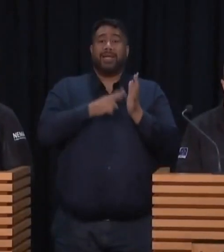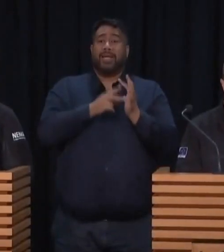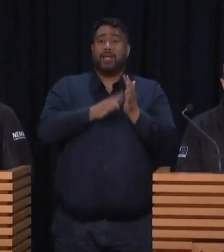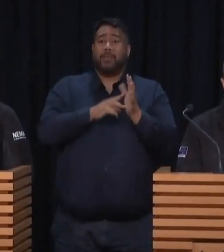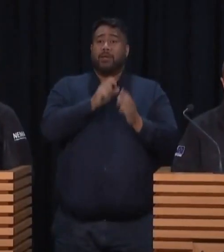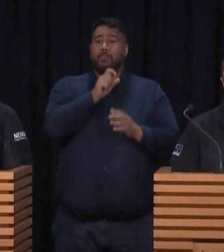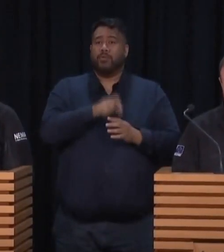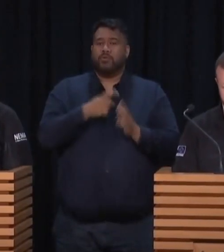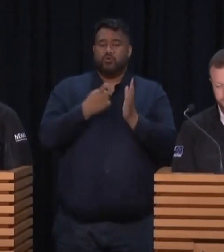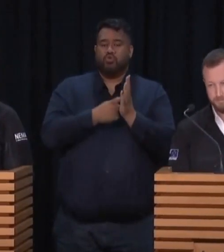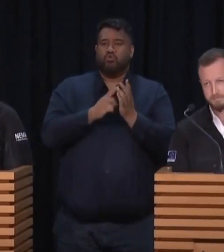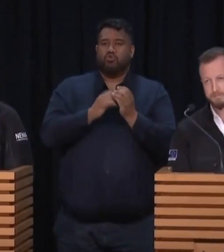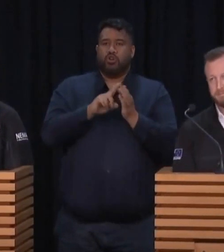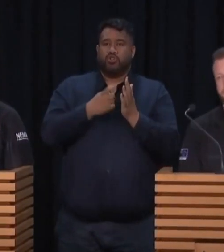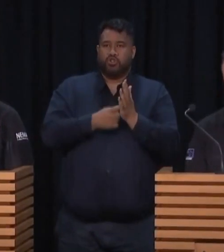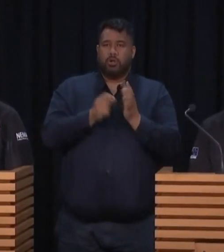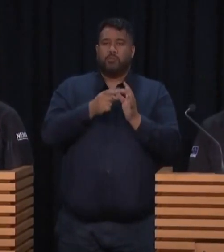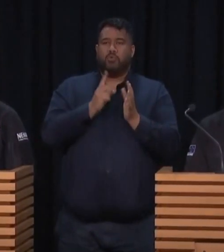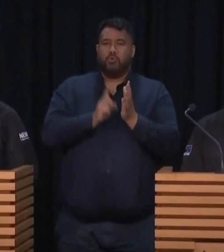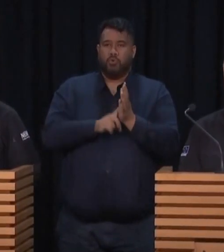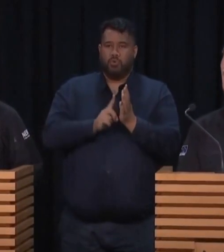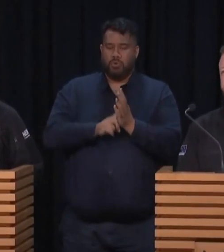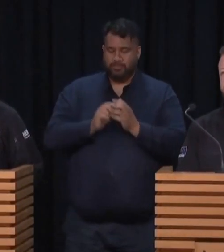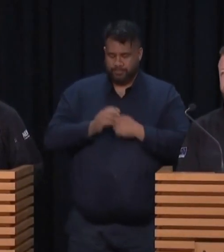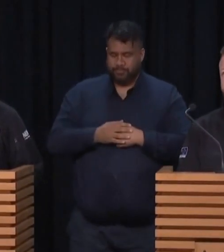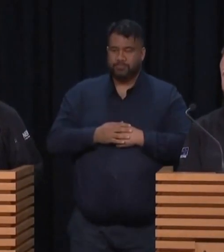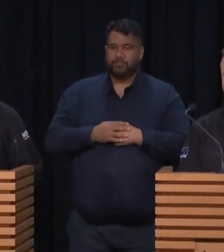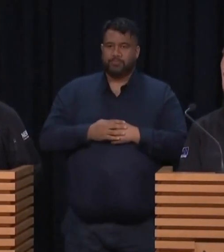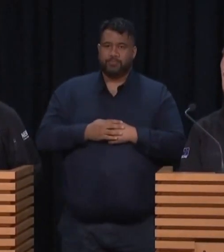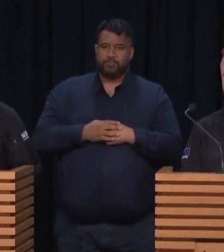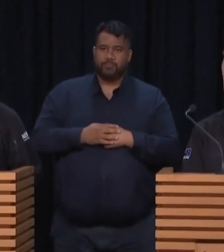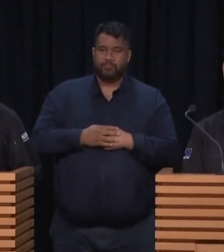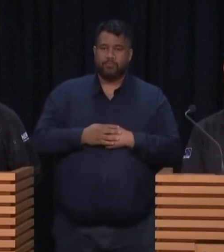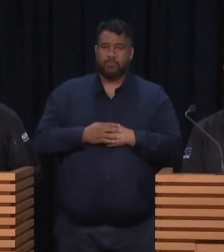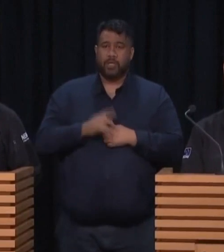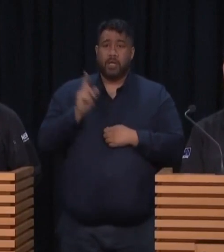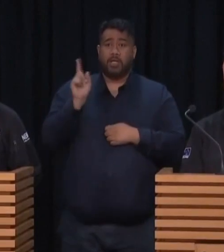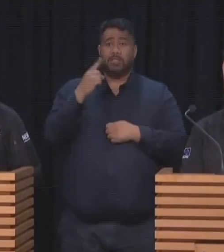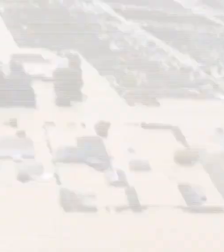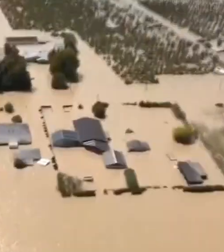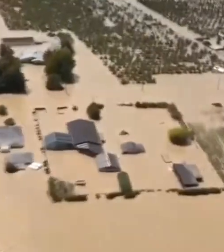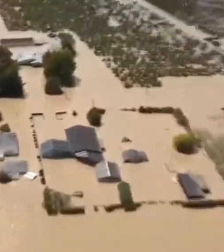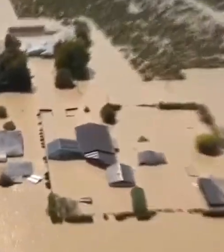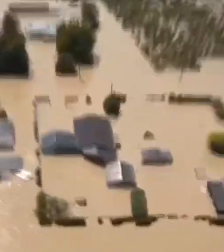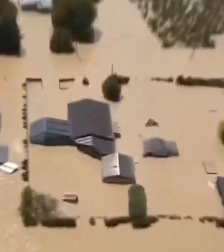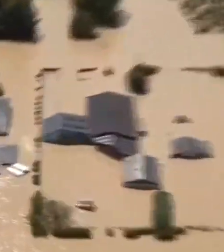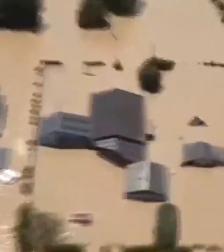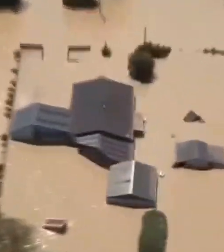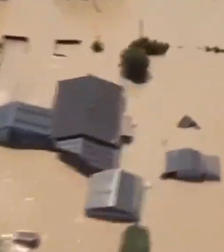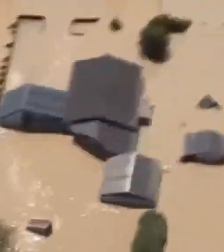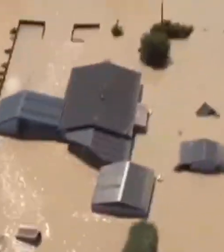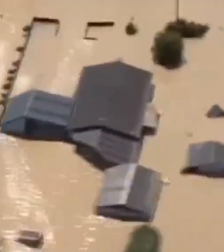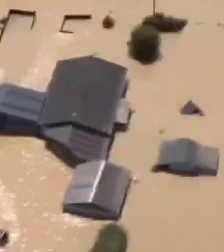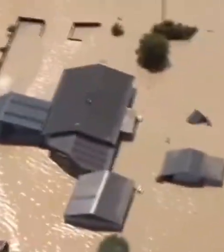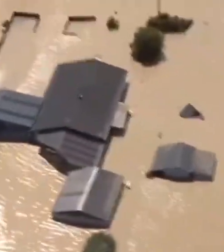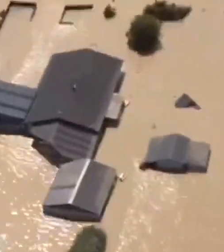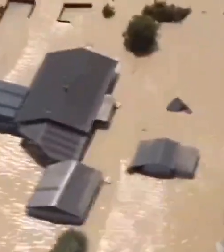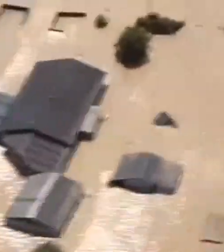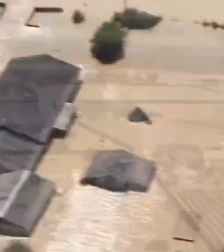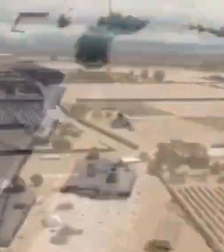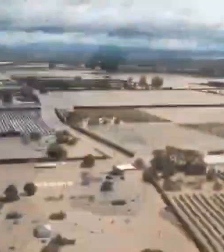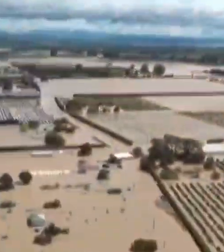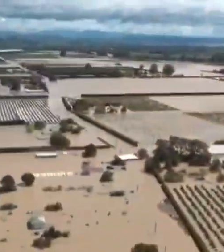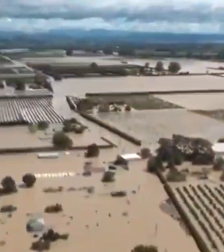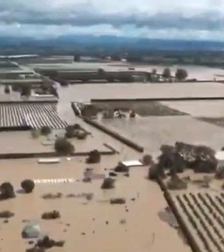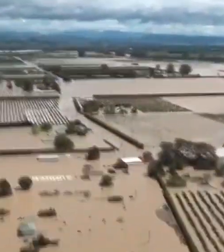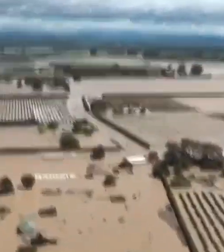Cyclone Gabrielle is the most significant weather event New Zealand has seen this century. The severity and the breadth of the damage